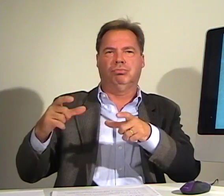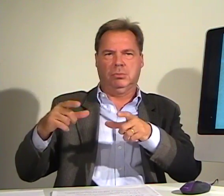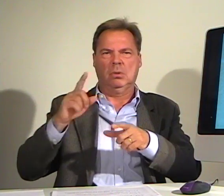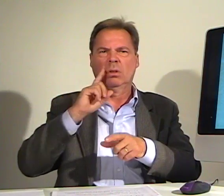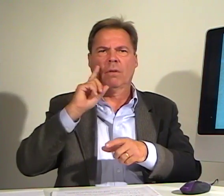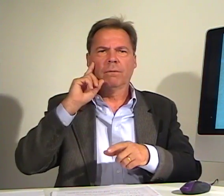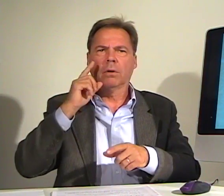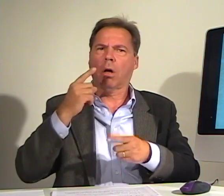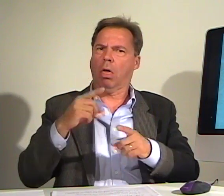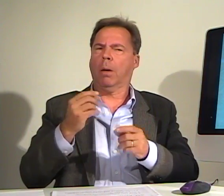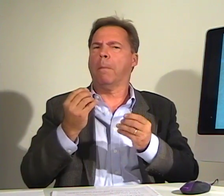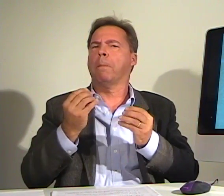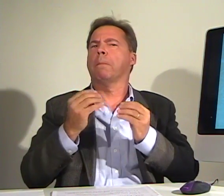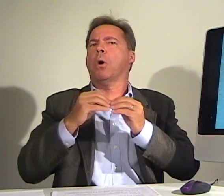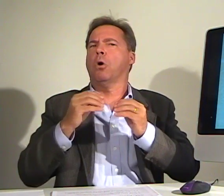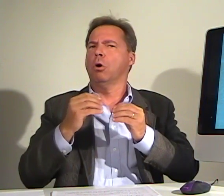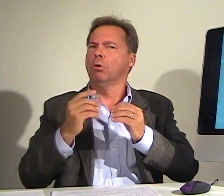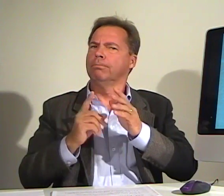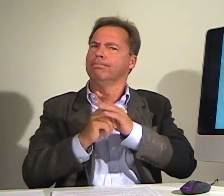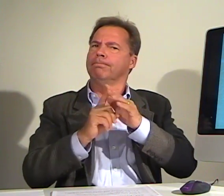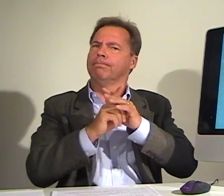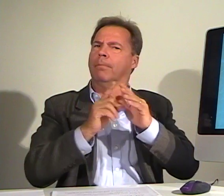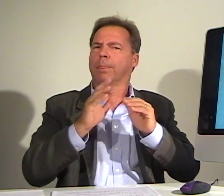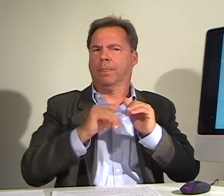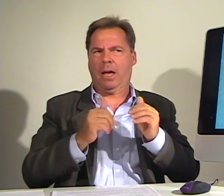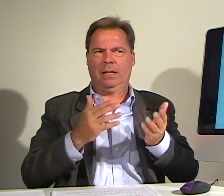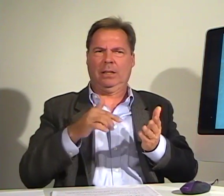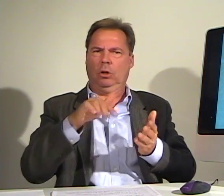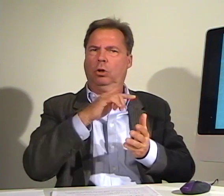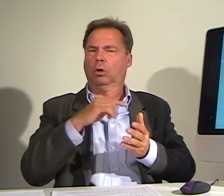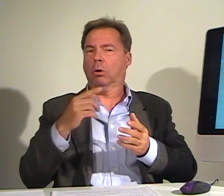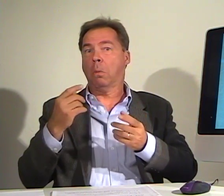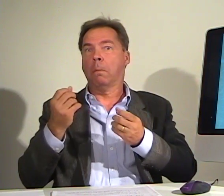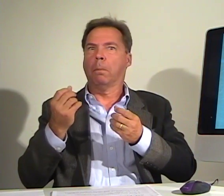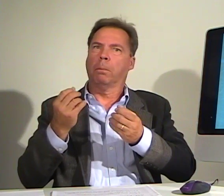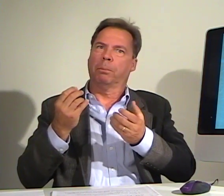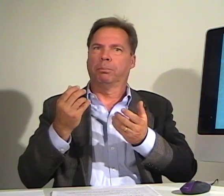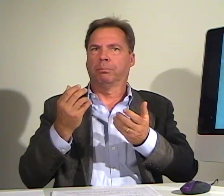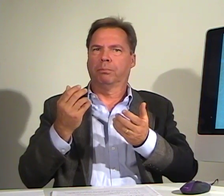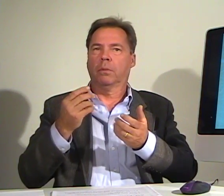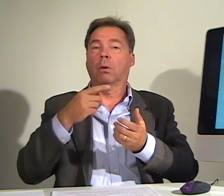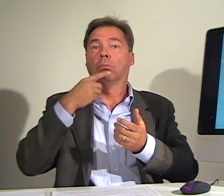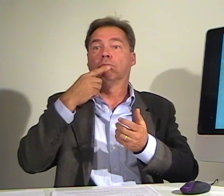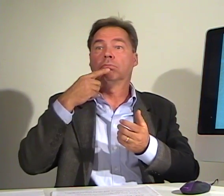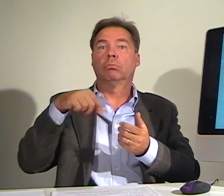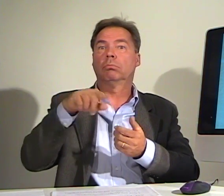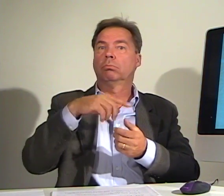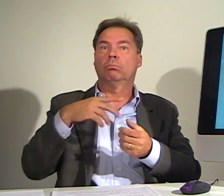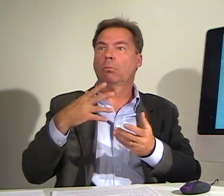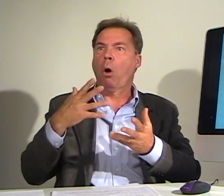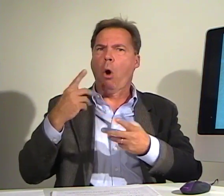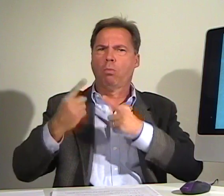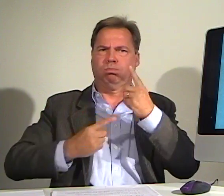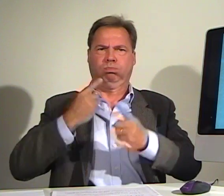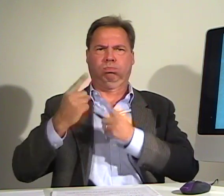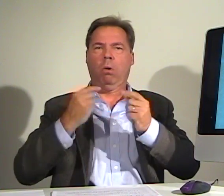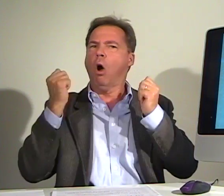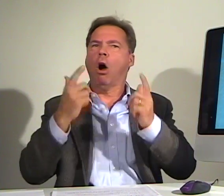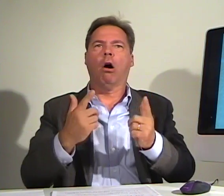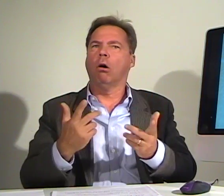of Massachusetts, where there were more deaf individuals than there are here.